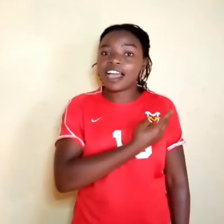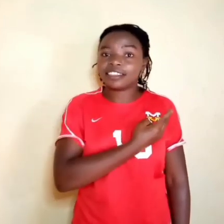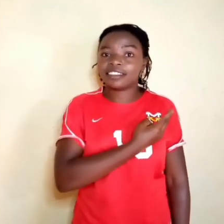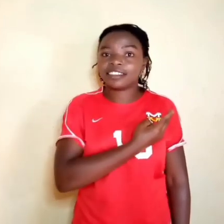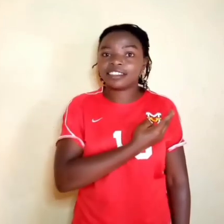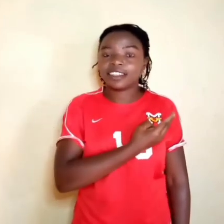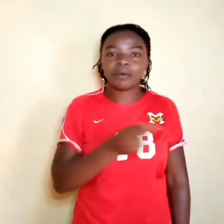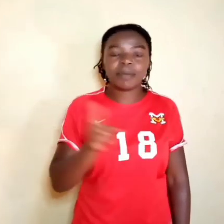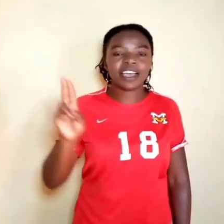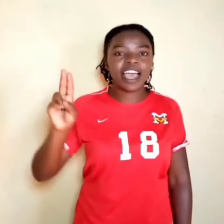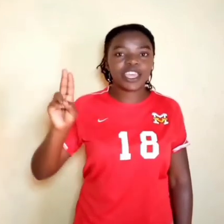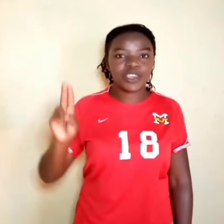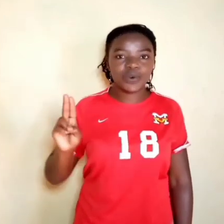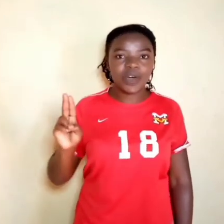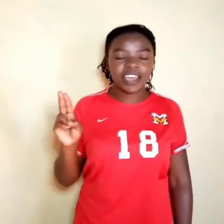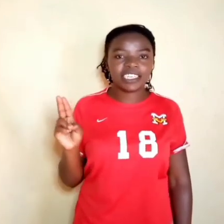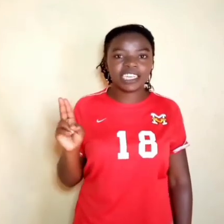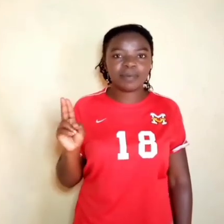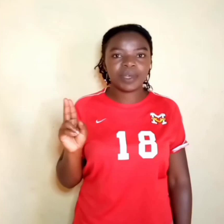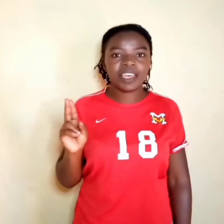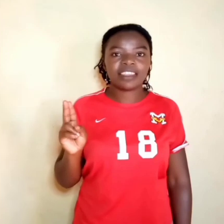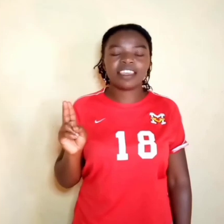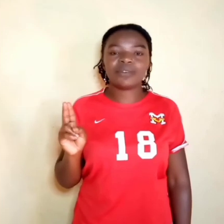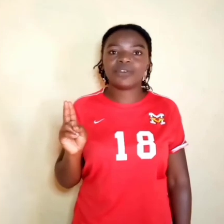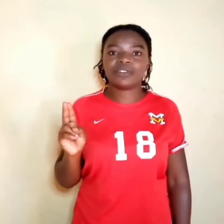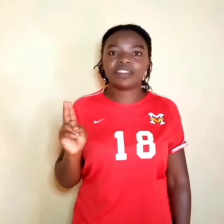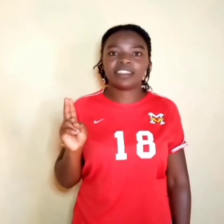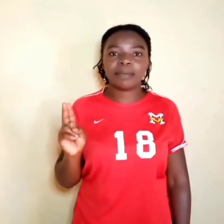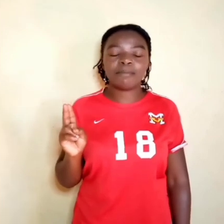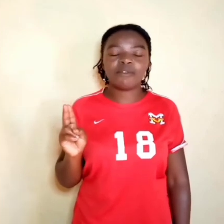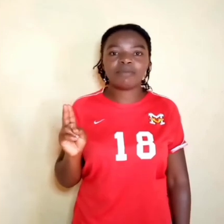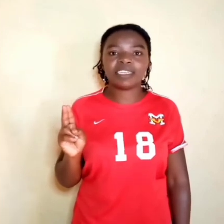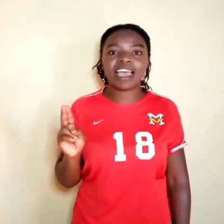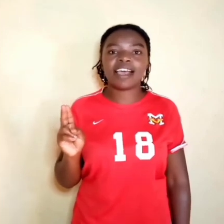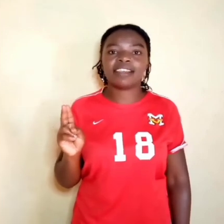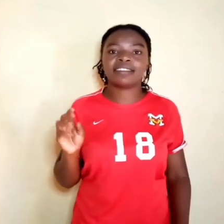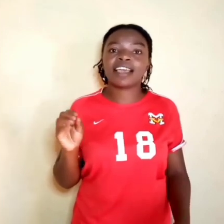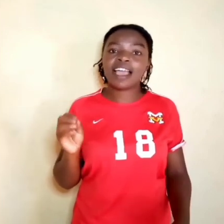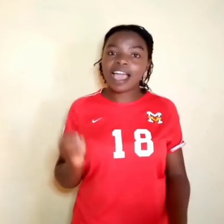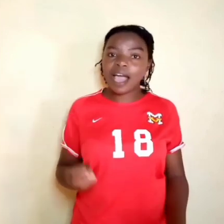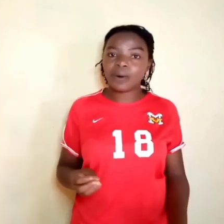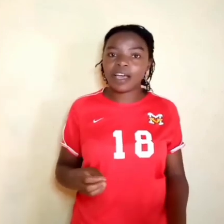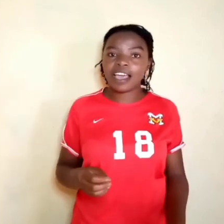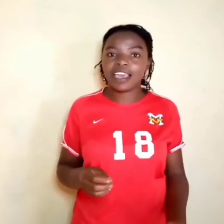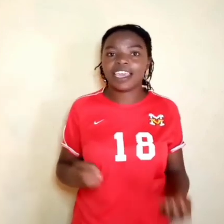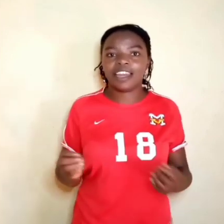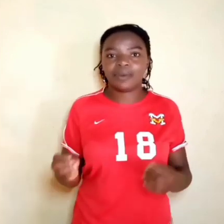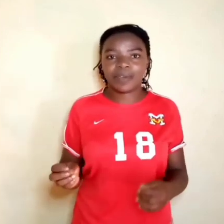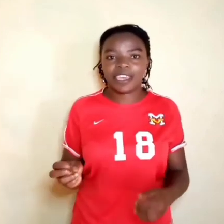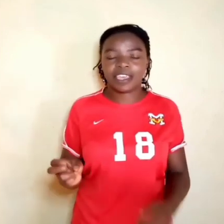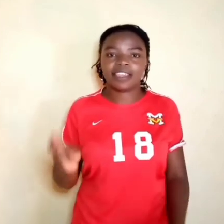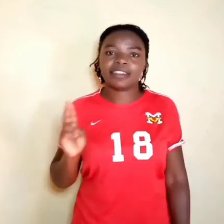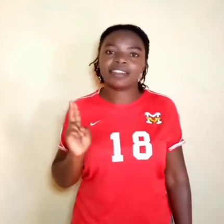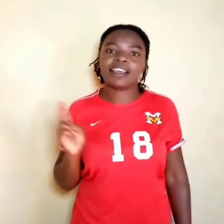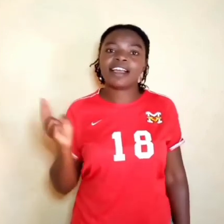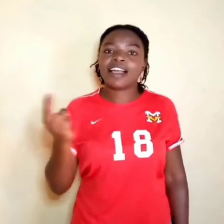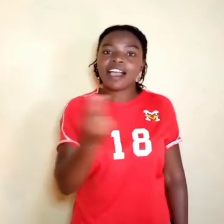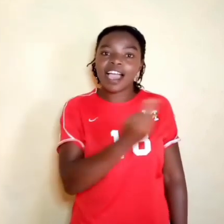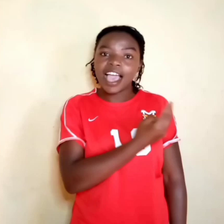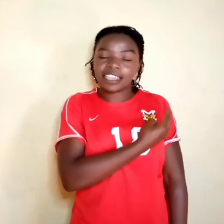Us. We make a U hand shape, then we use the same movement as our and we. Us.